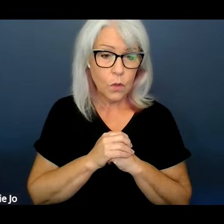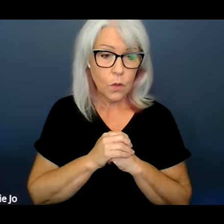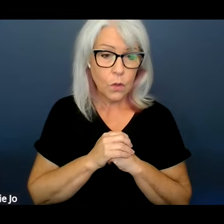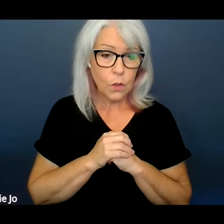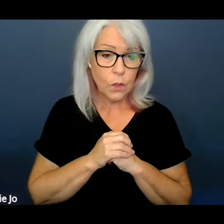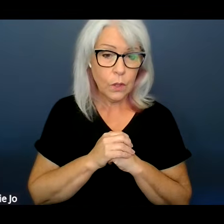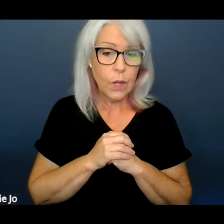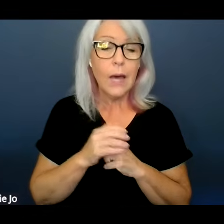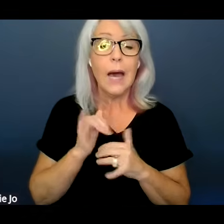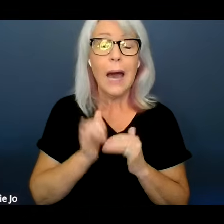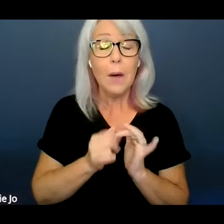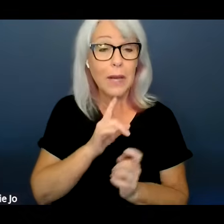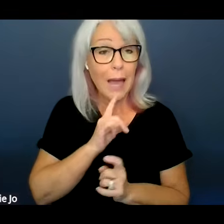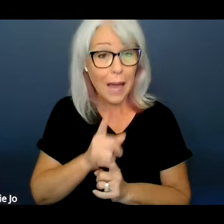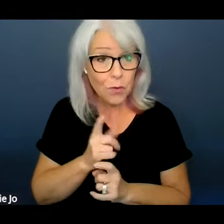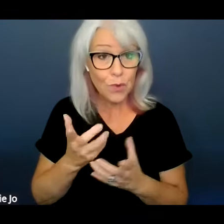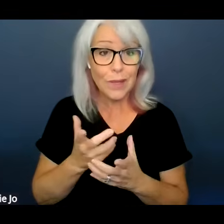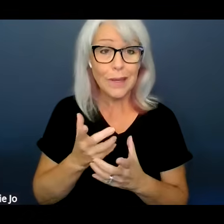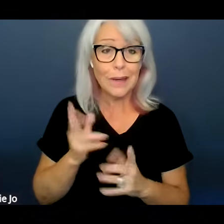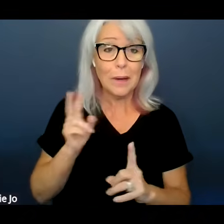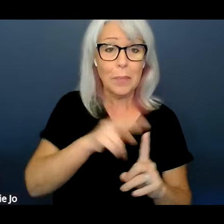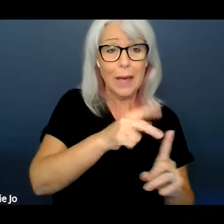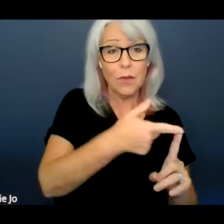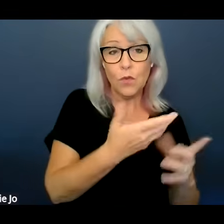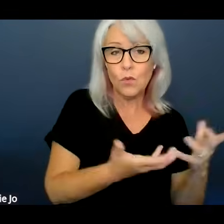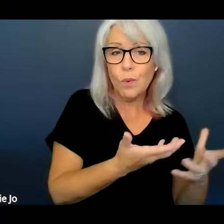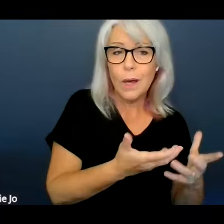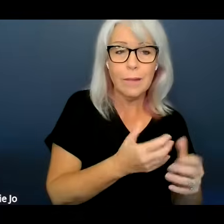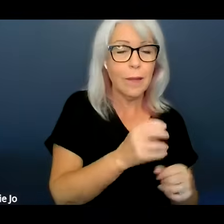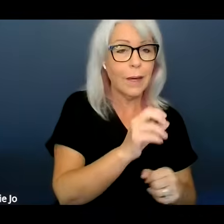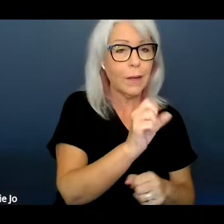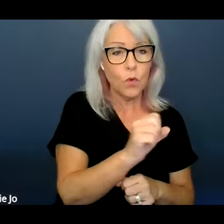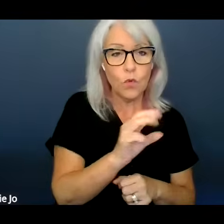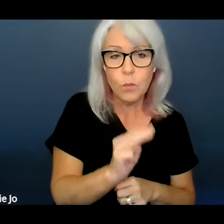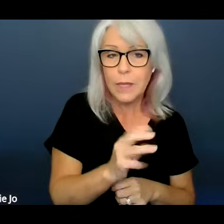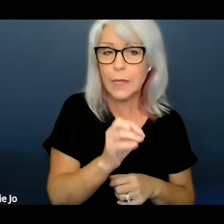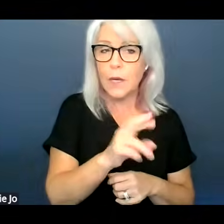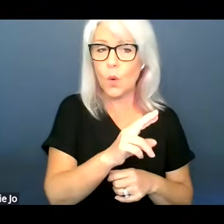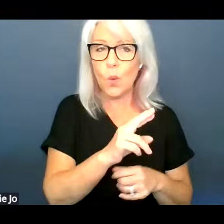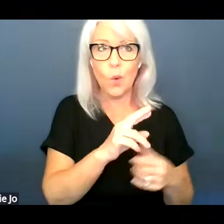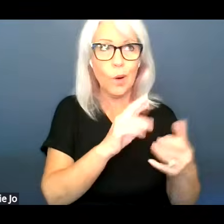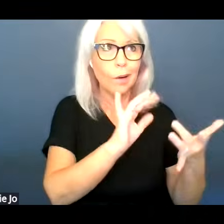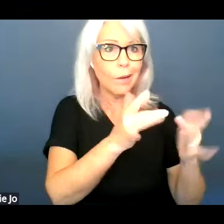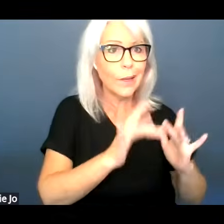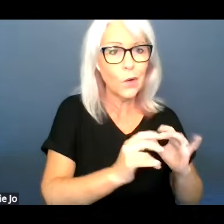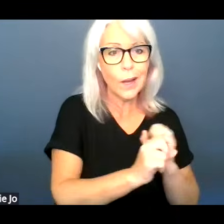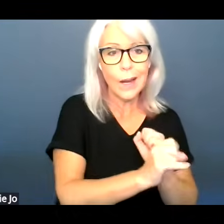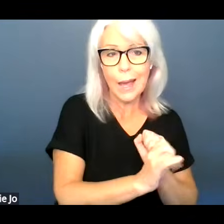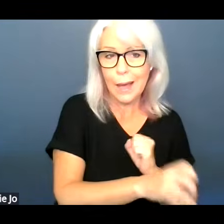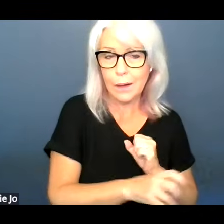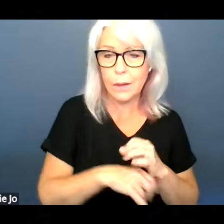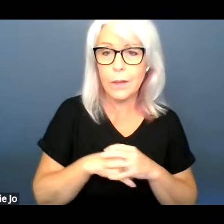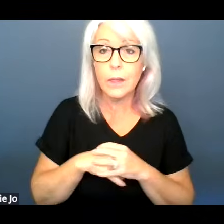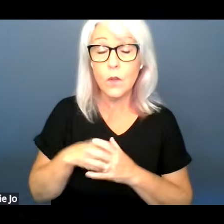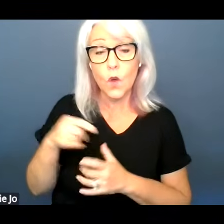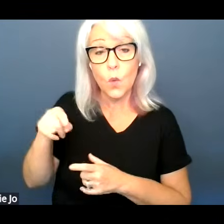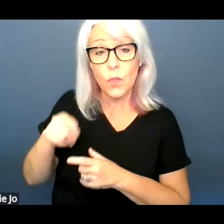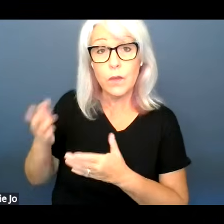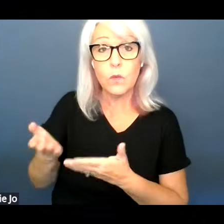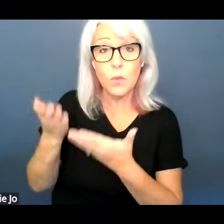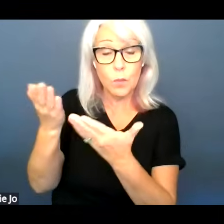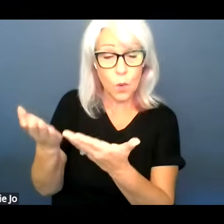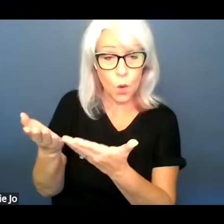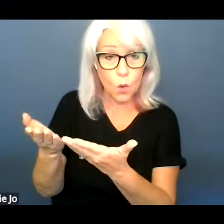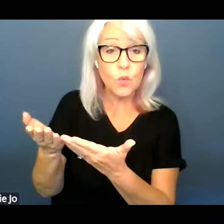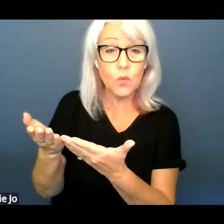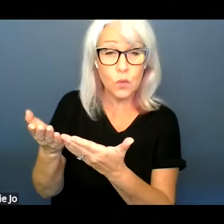like on social media or on a, you know, on an internet ad or something. And so this proposed initiated law